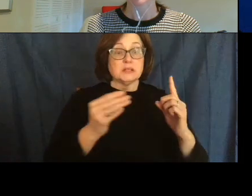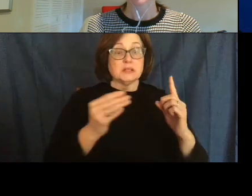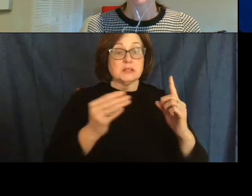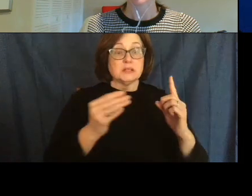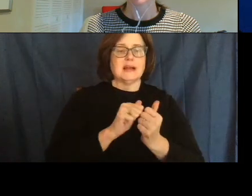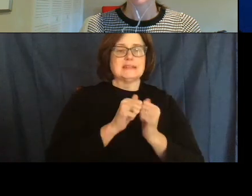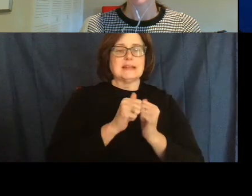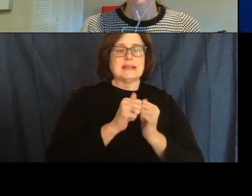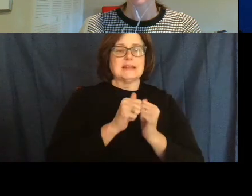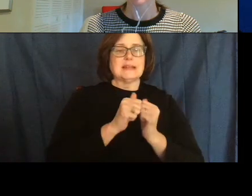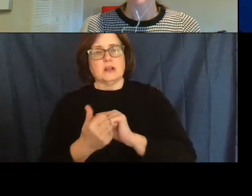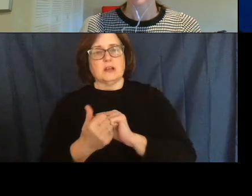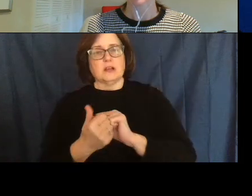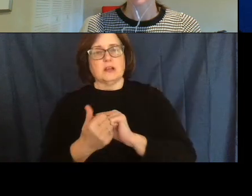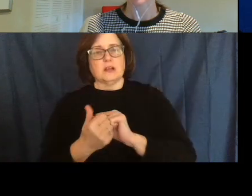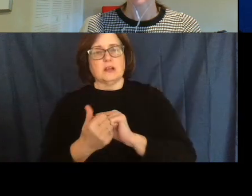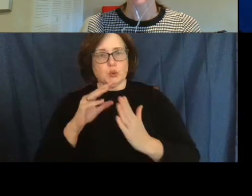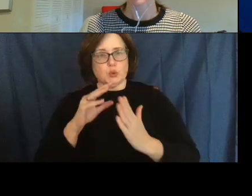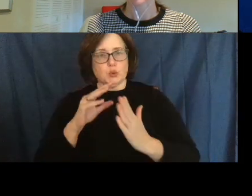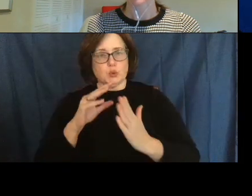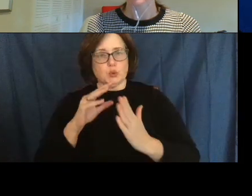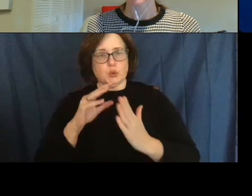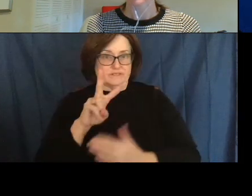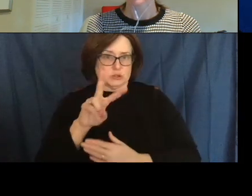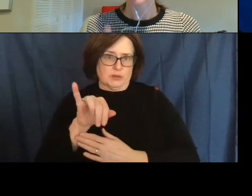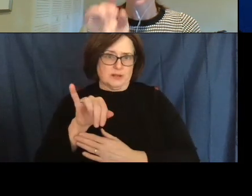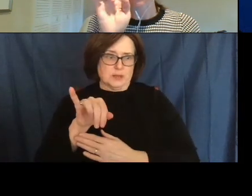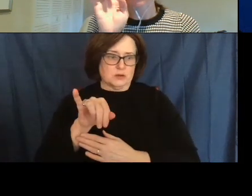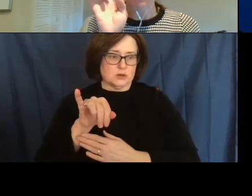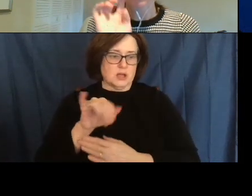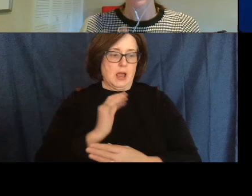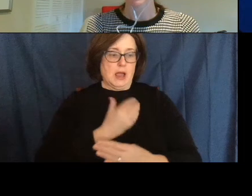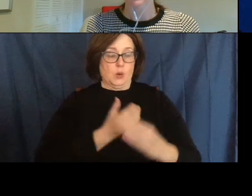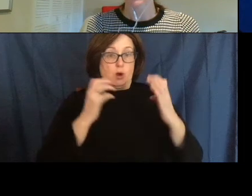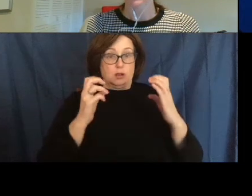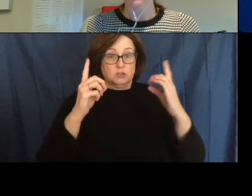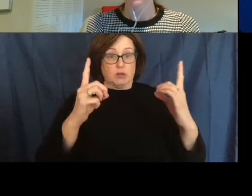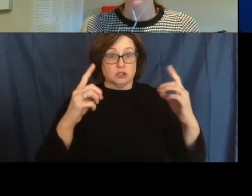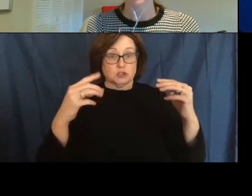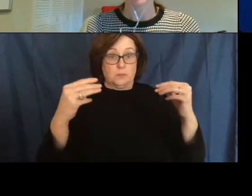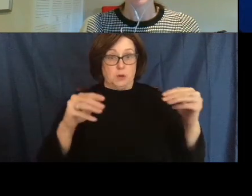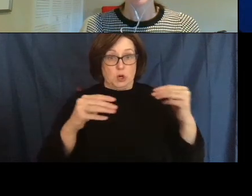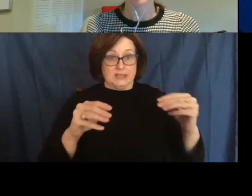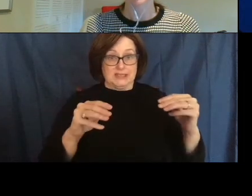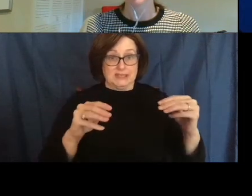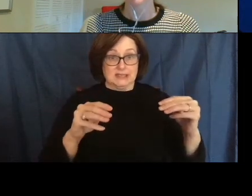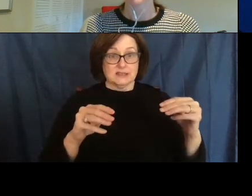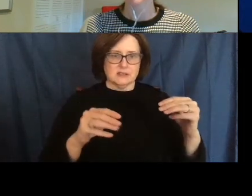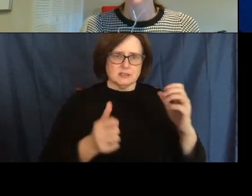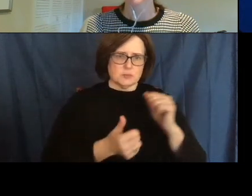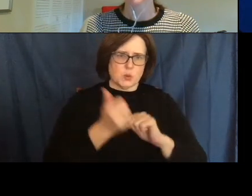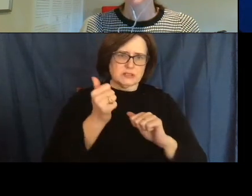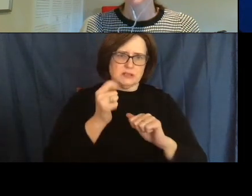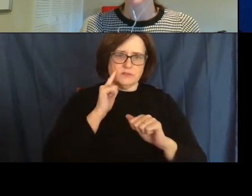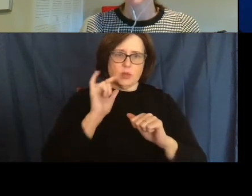visually impaired. And so our educational marketing is really usually to those customers in the